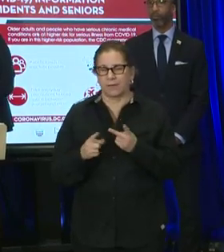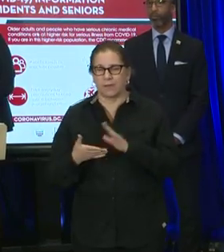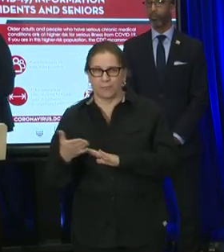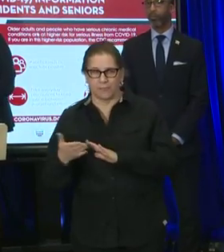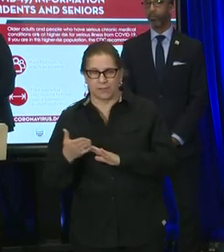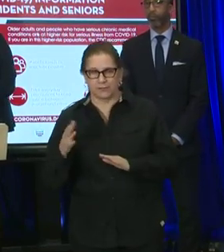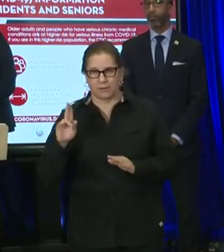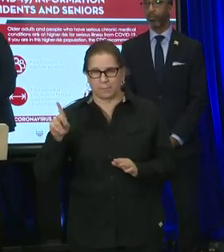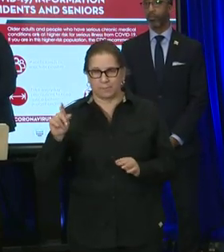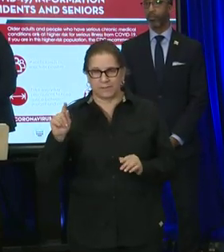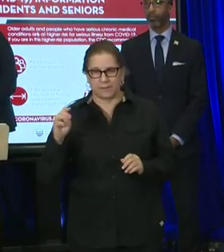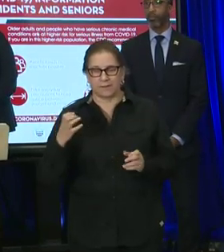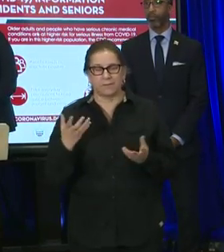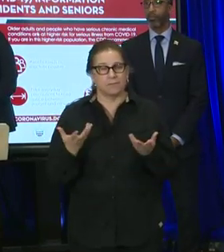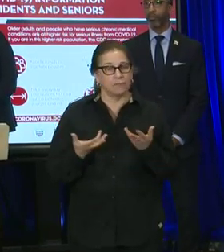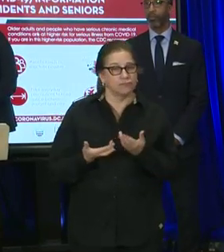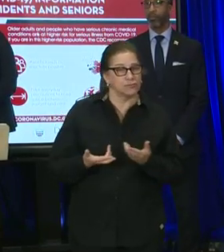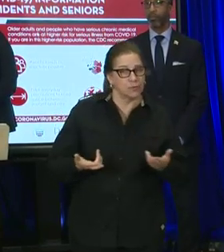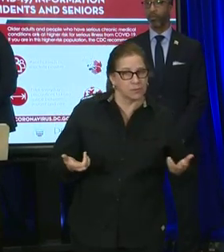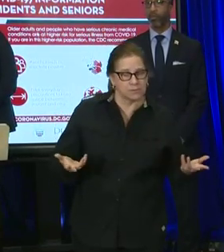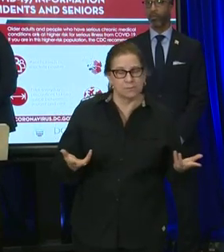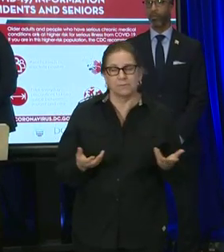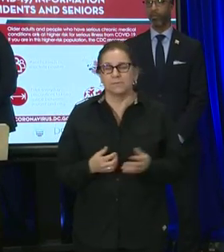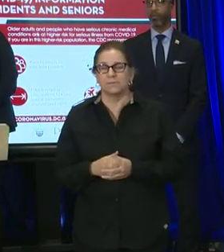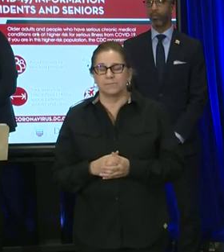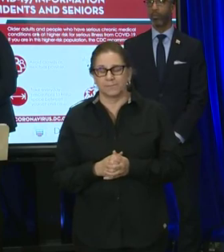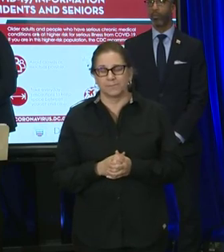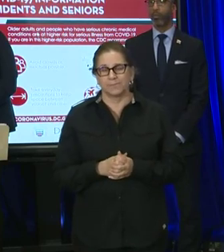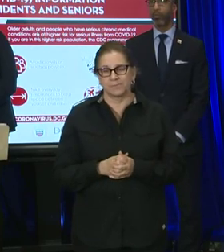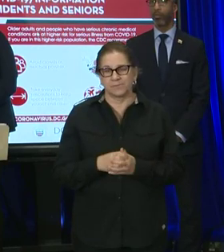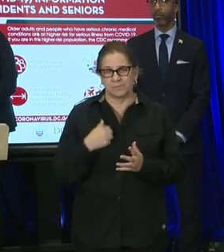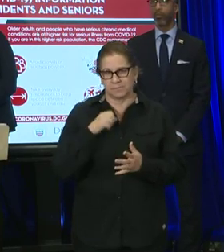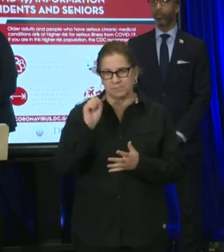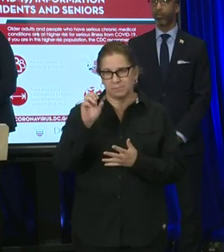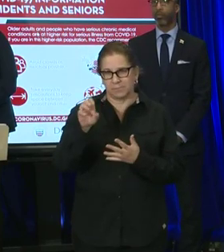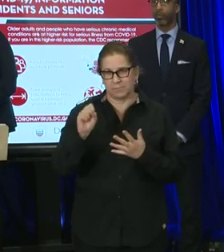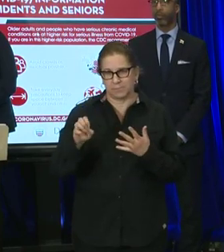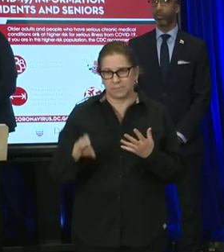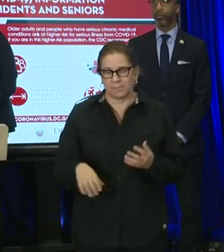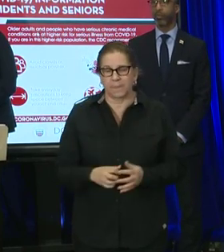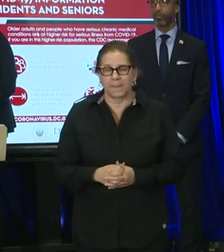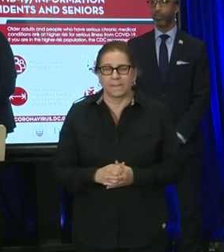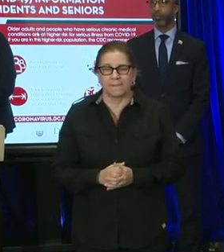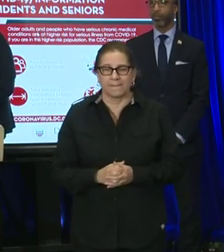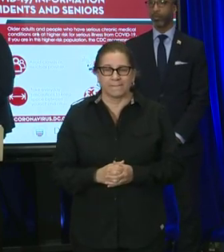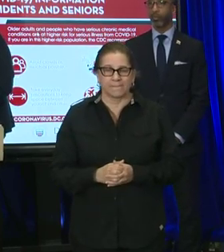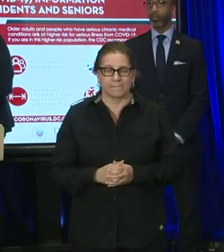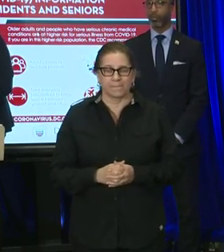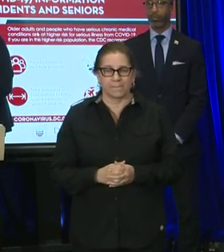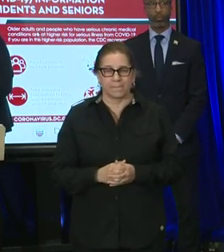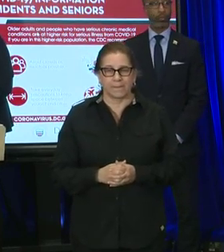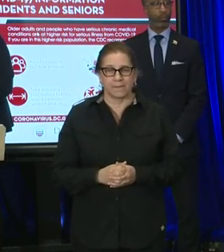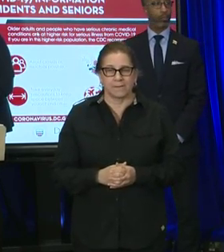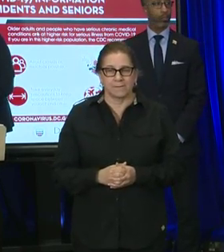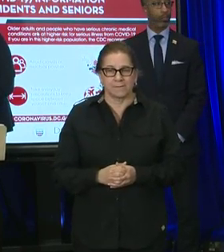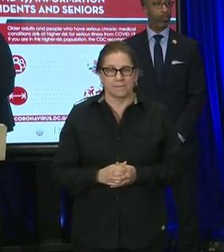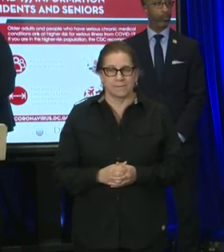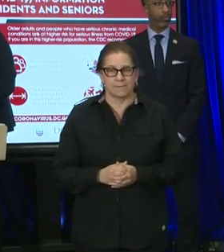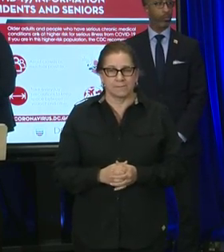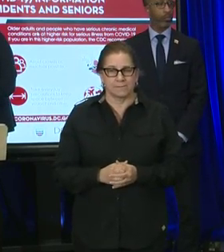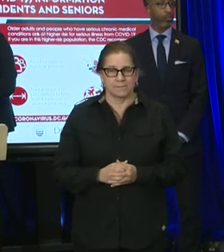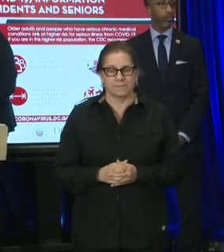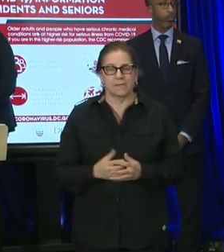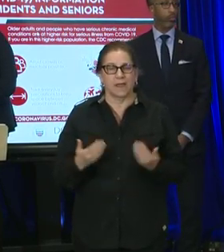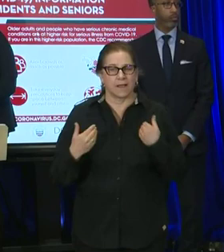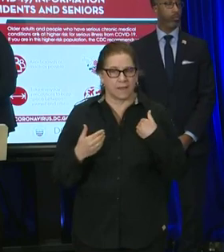the resources that are currently available for businesses and DC residents. We'll take a few questions. Yes, Mark? So the